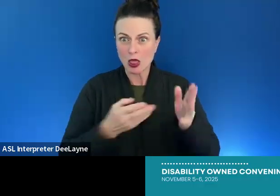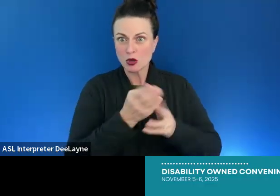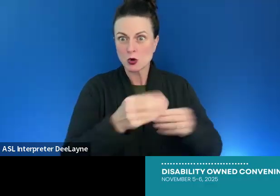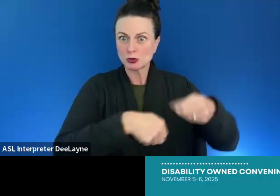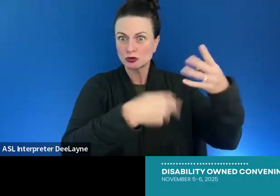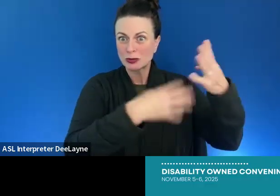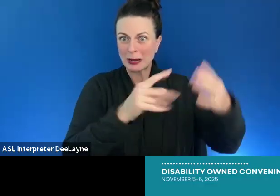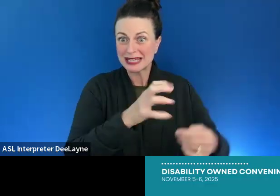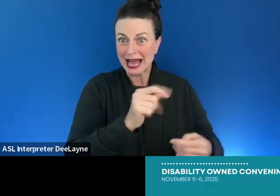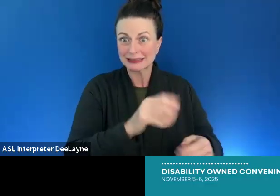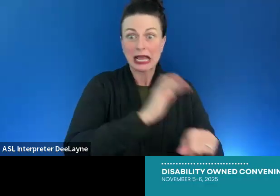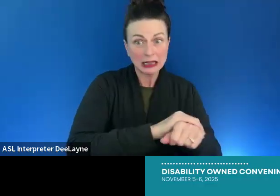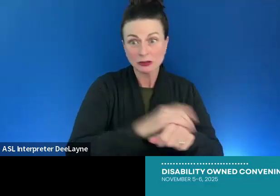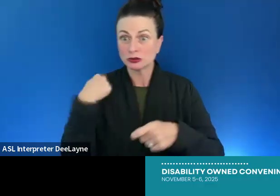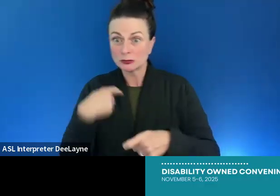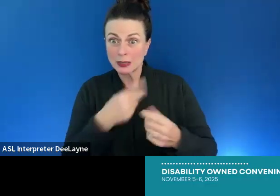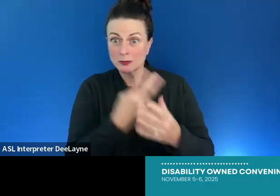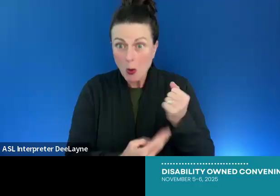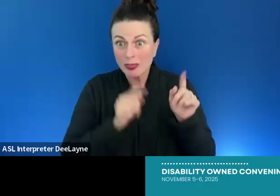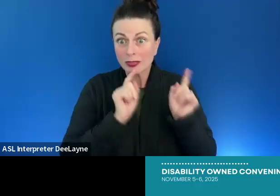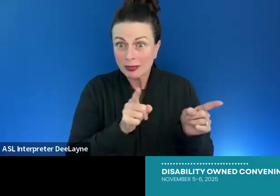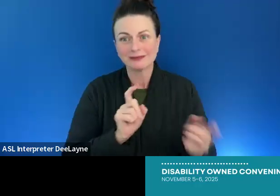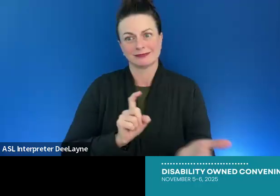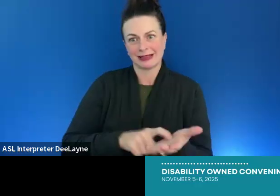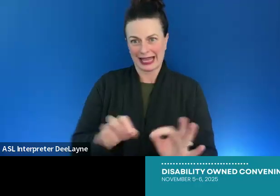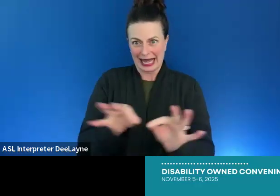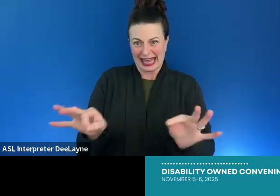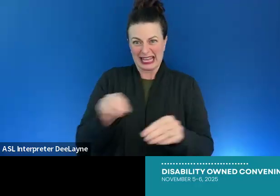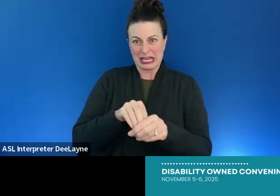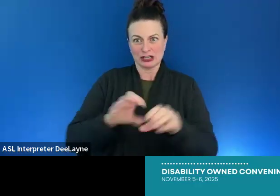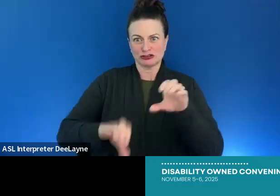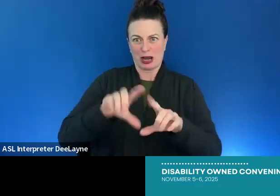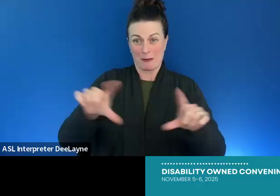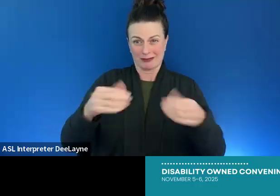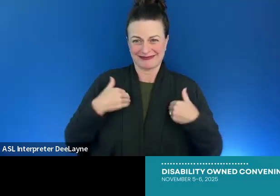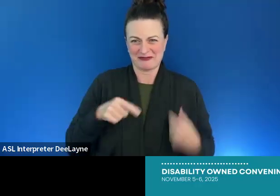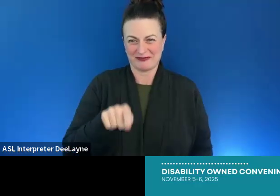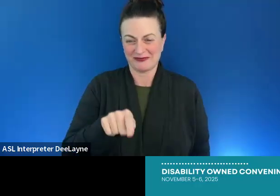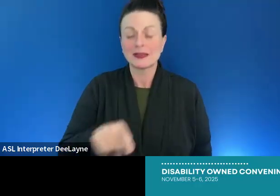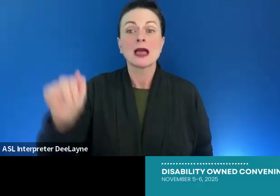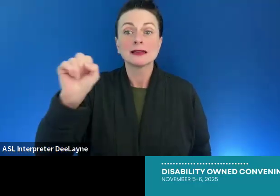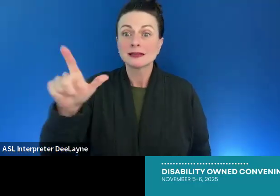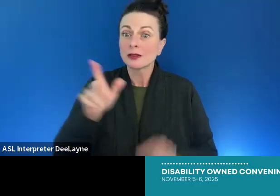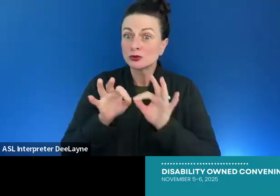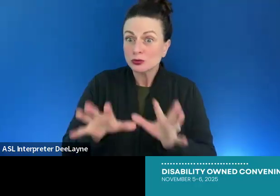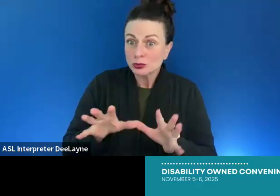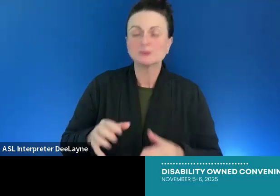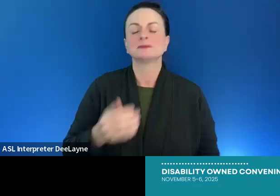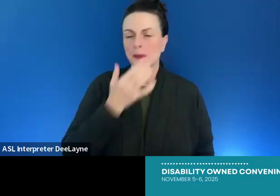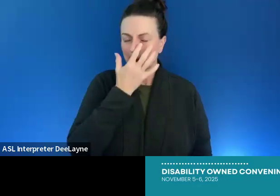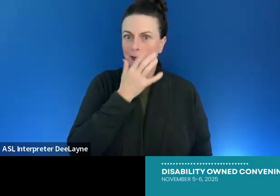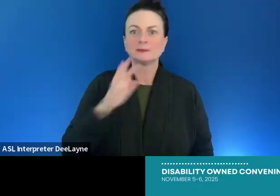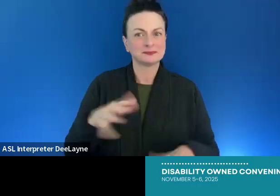text in English or Spanish, you can click the link that is appearing in the chat box. Your ASL interpretation has